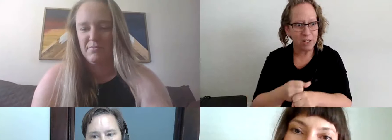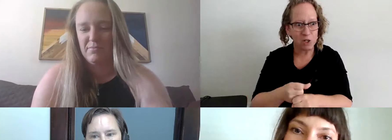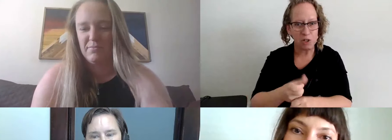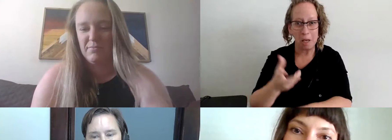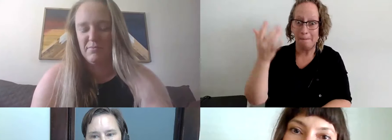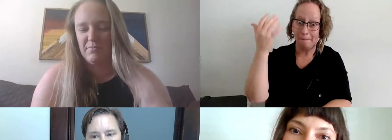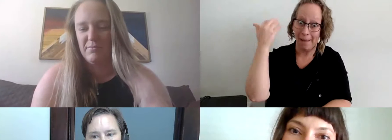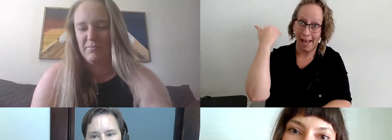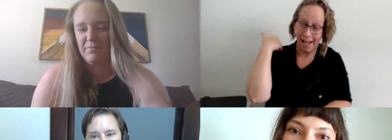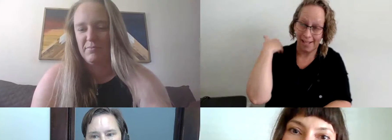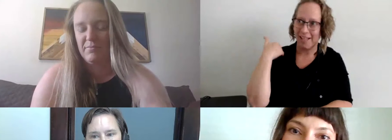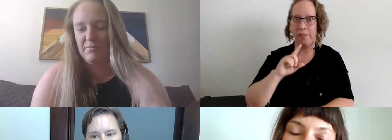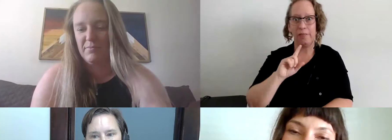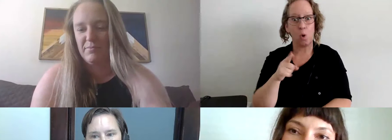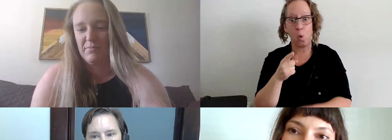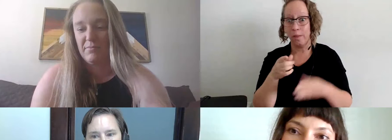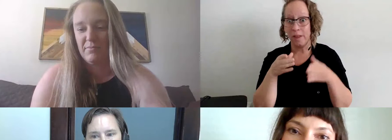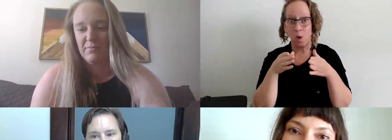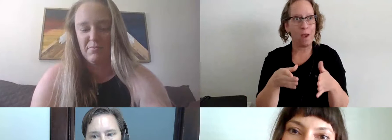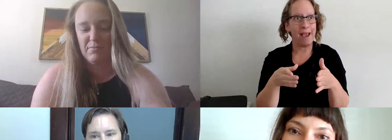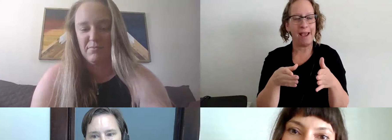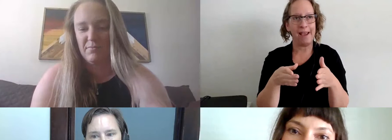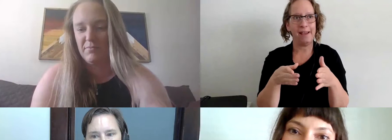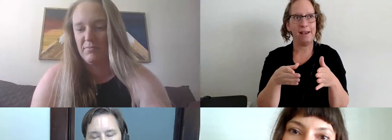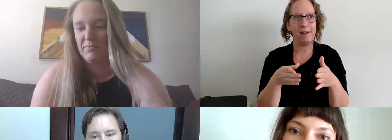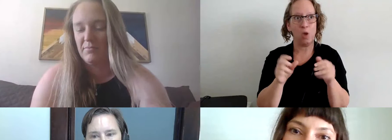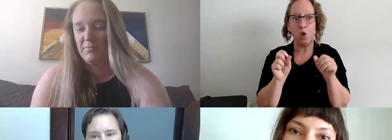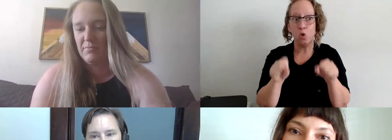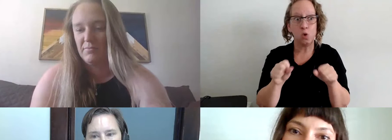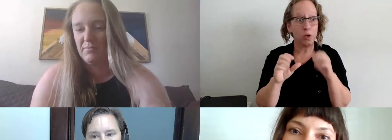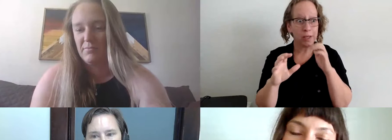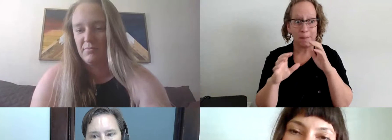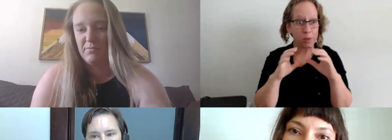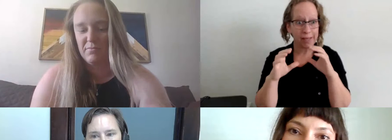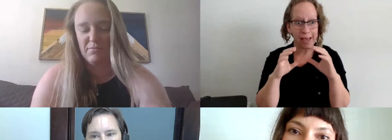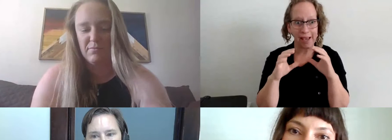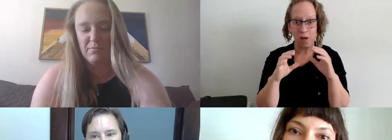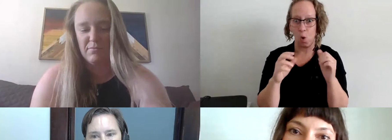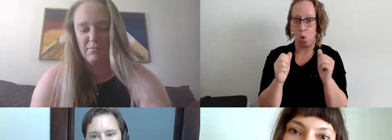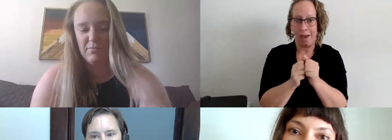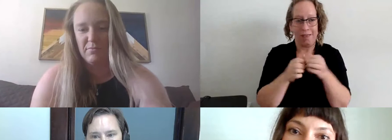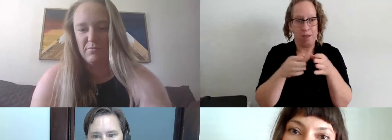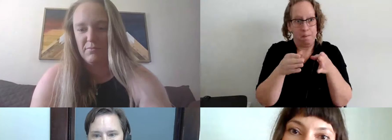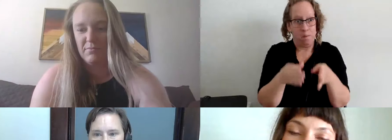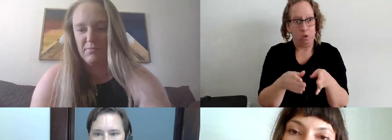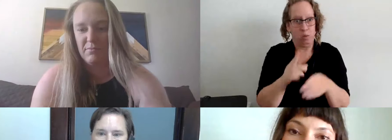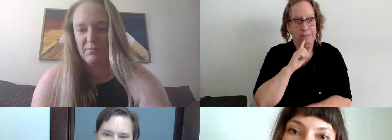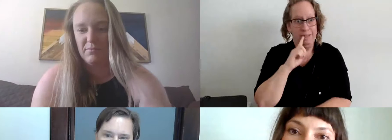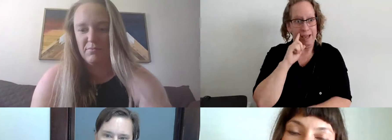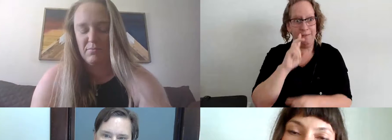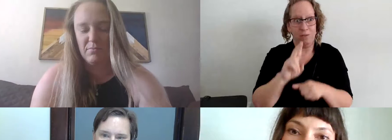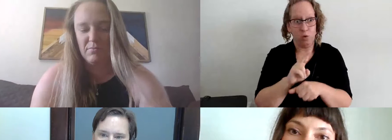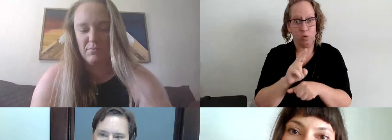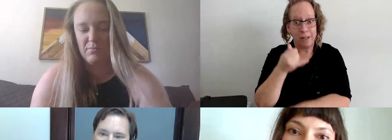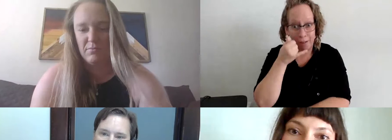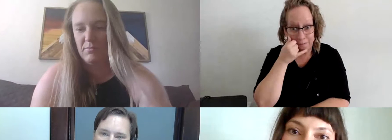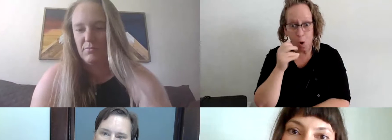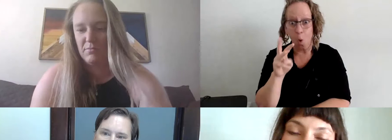early days, the only way that you could communicate with a person who is deaf using a telephone